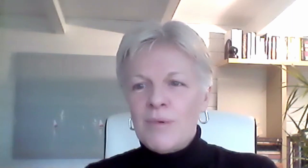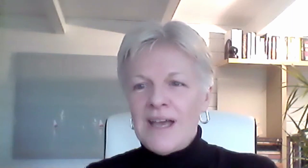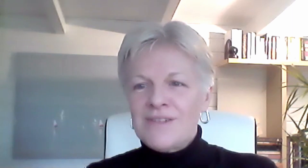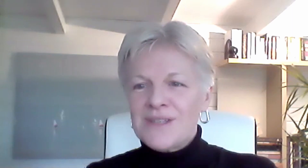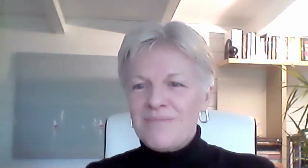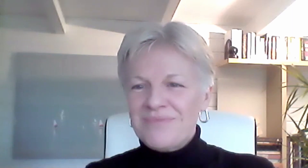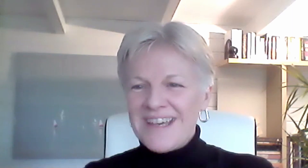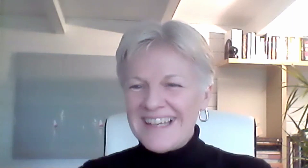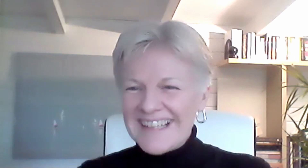we have some